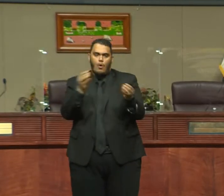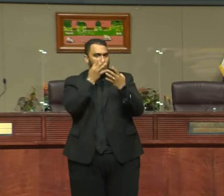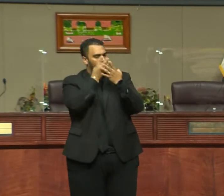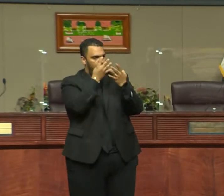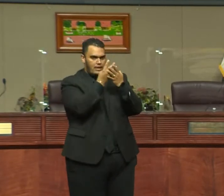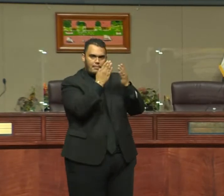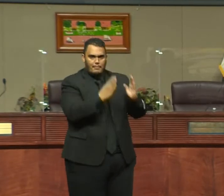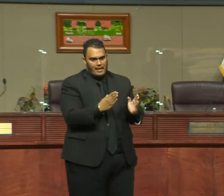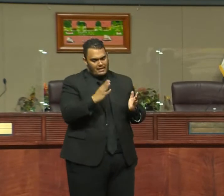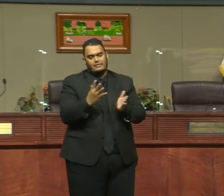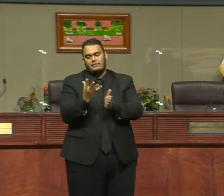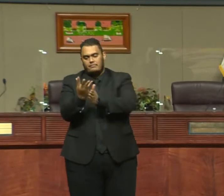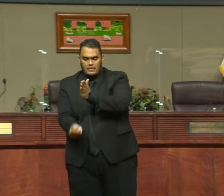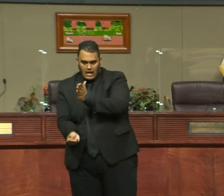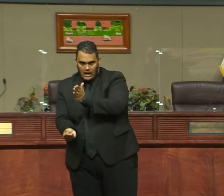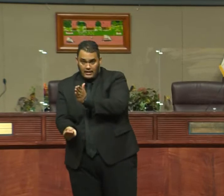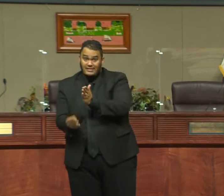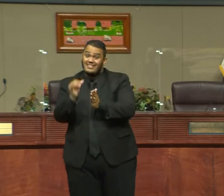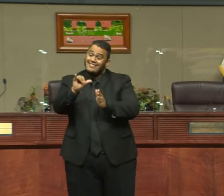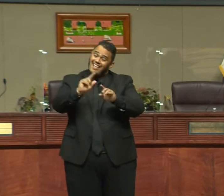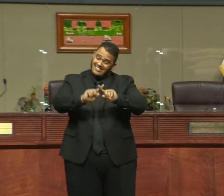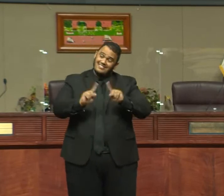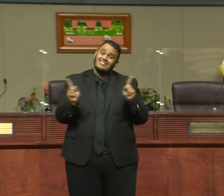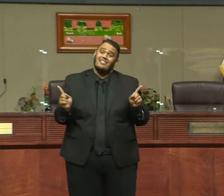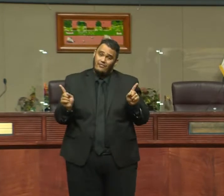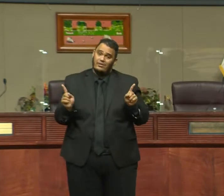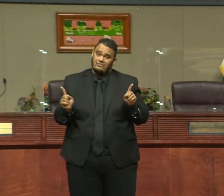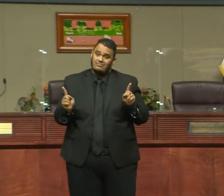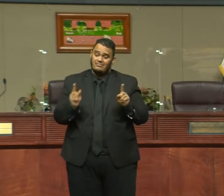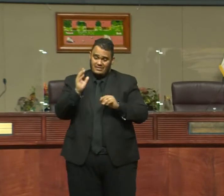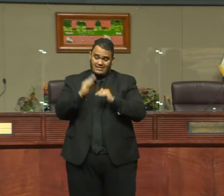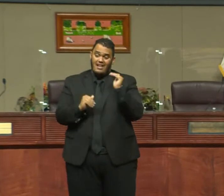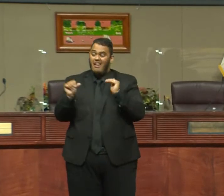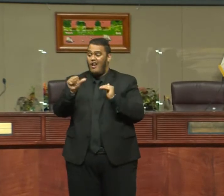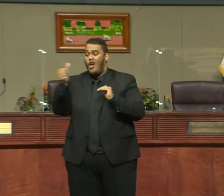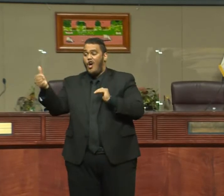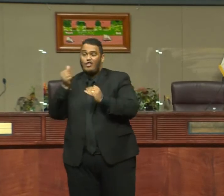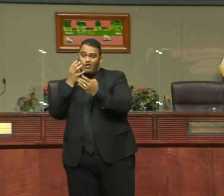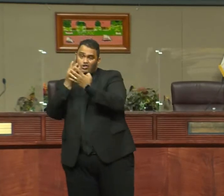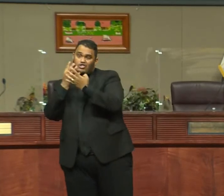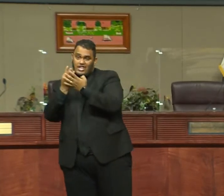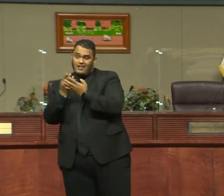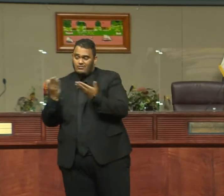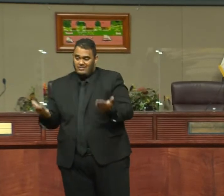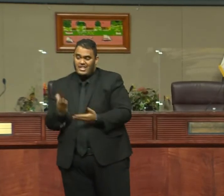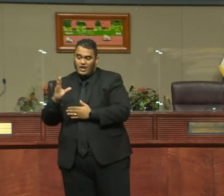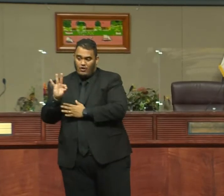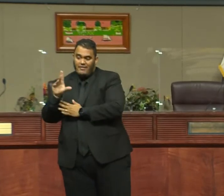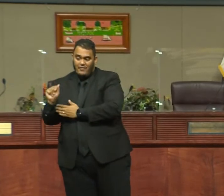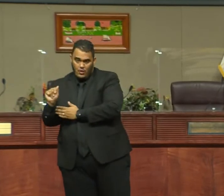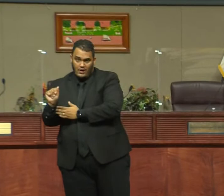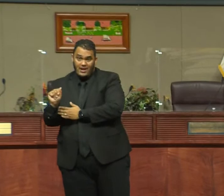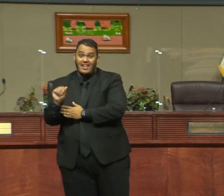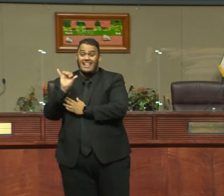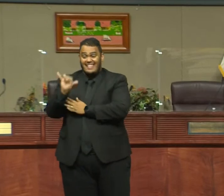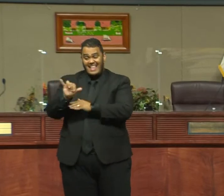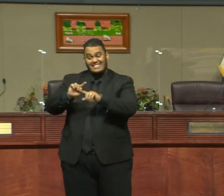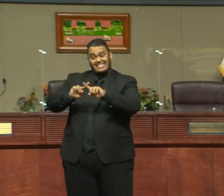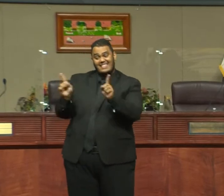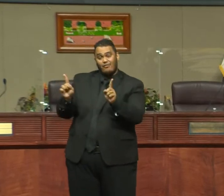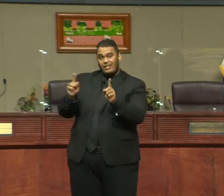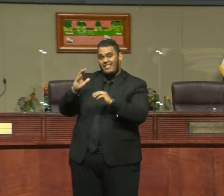virus. That's different from many other jails here within Florida, and that's different from the Florida Department of